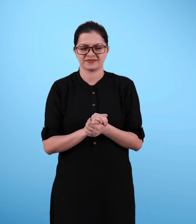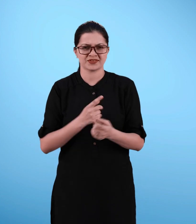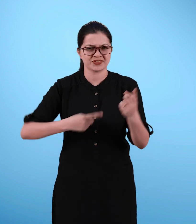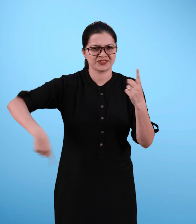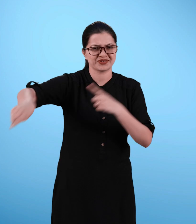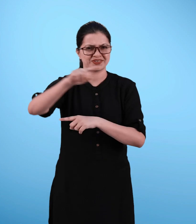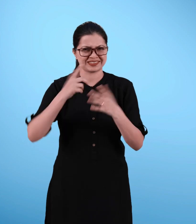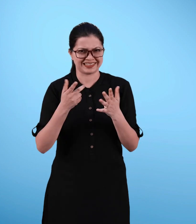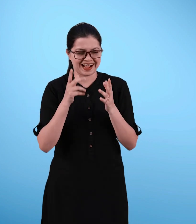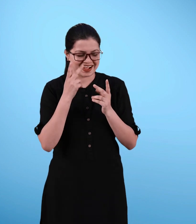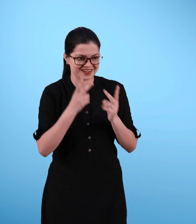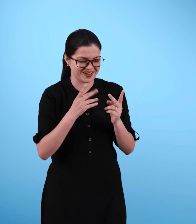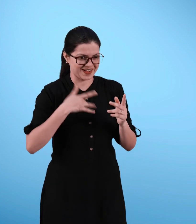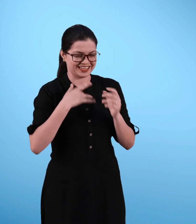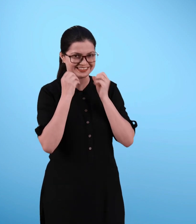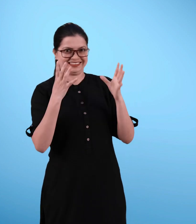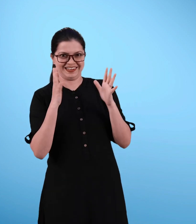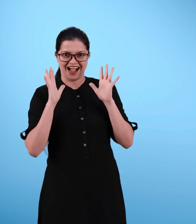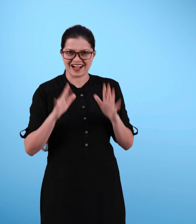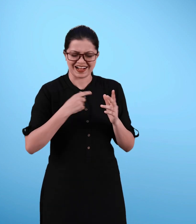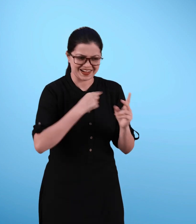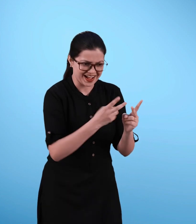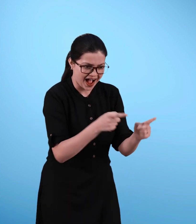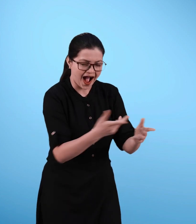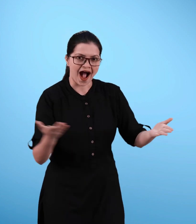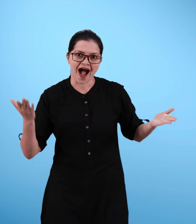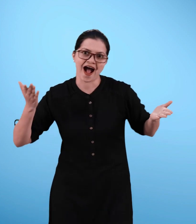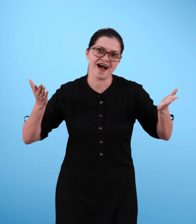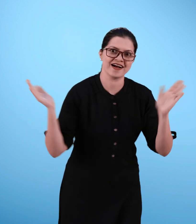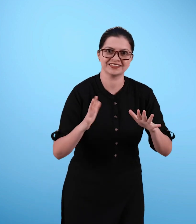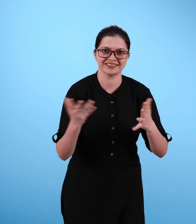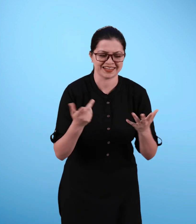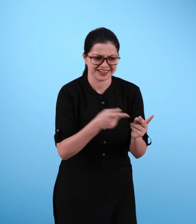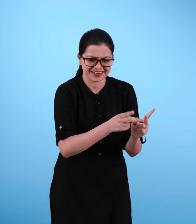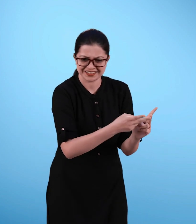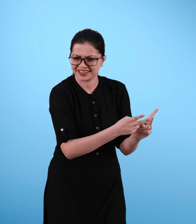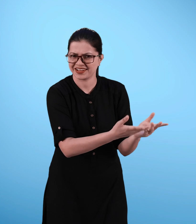What Do these you different wonder fabrics what these are made different of? fabrics are When made you of? look at any fabric,